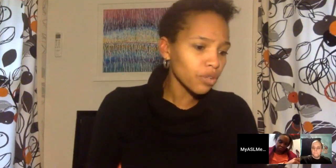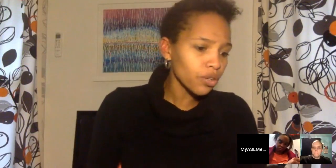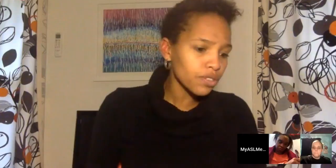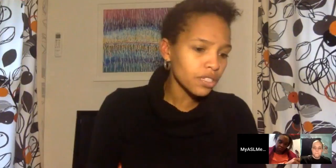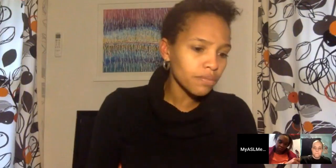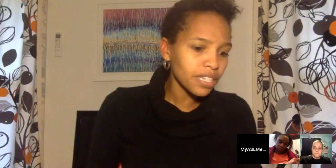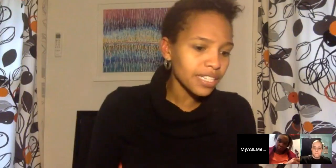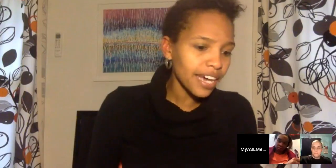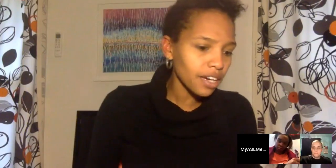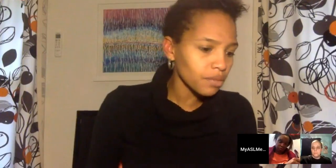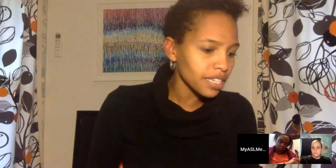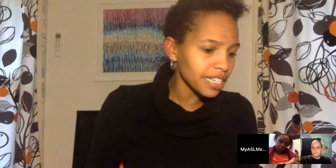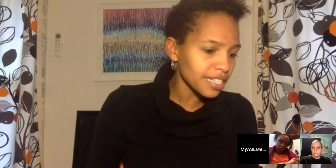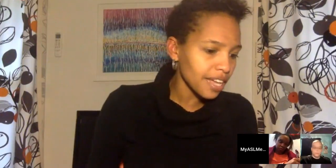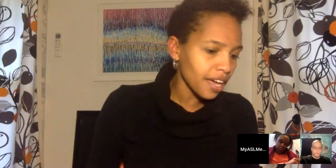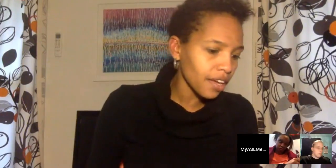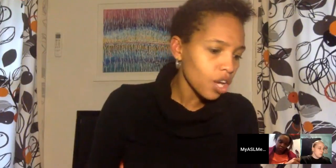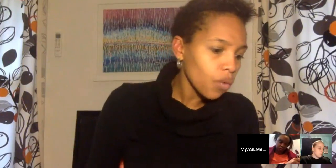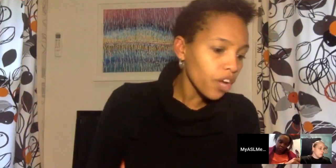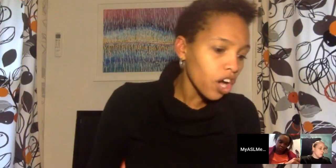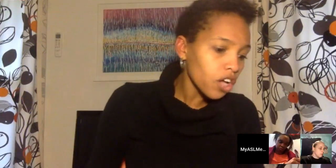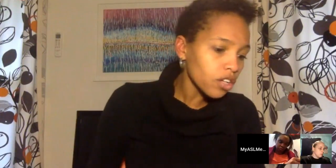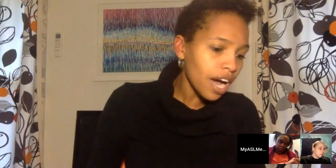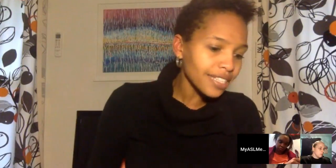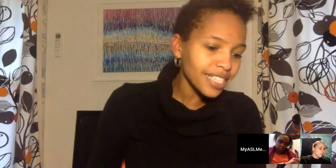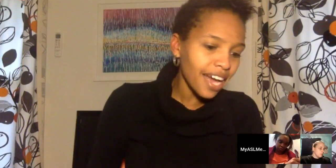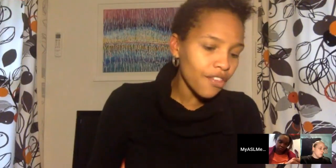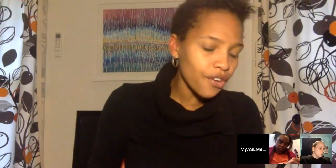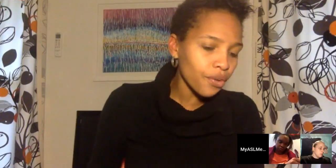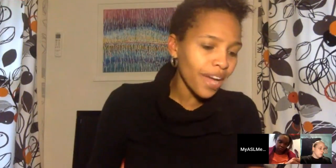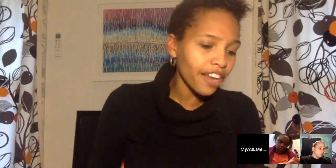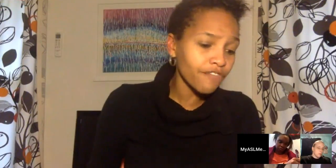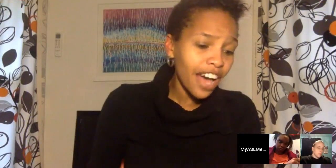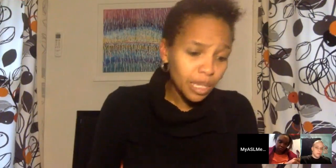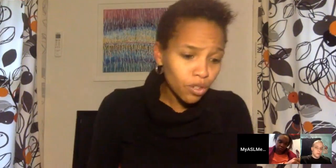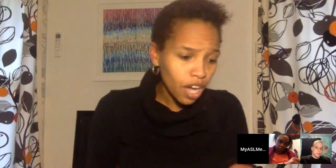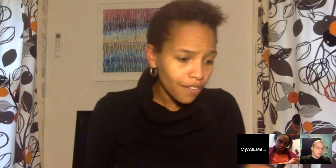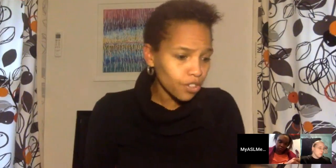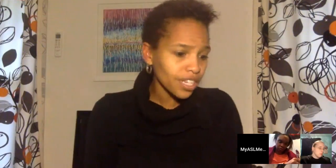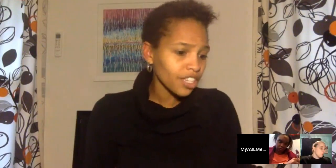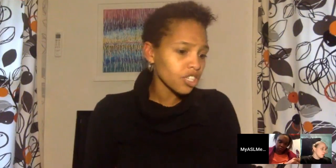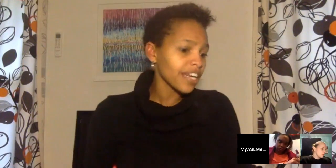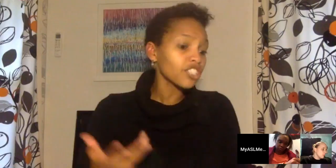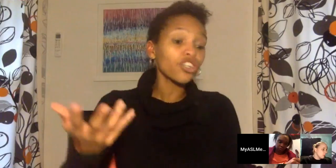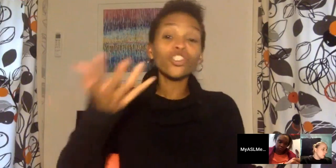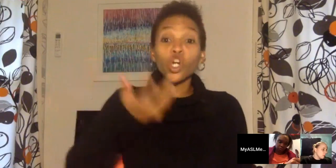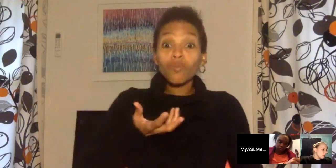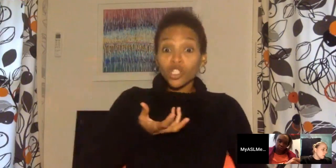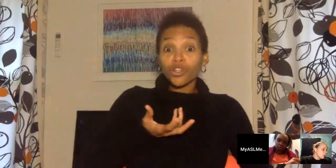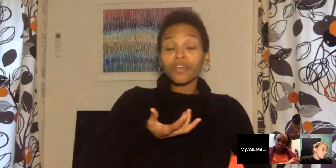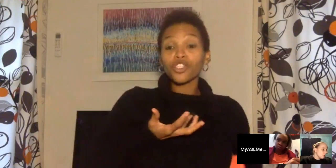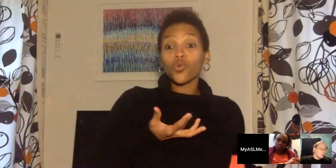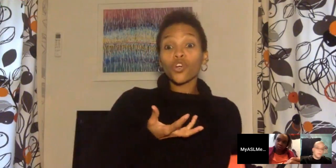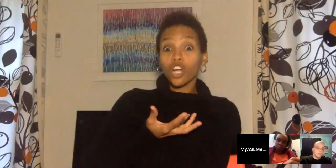wrote something down. What did I say? We all got together. We had a valuable conversation, and I took so much with me to work